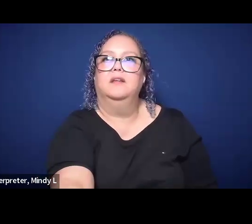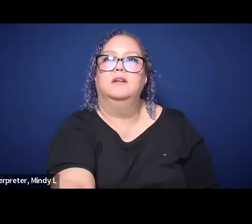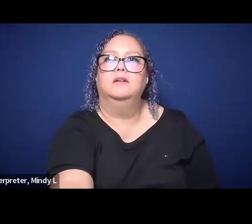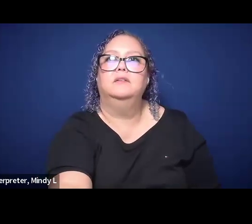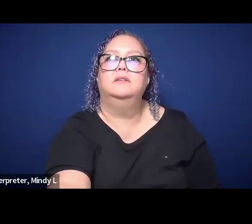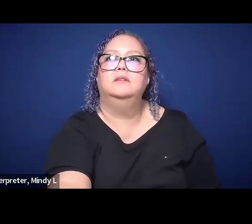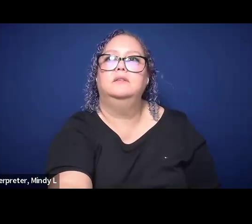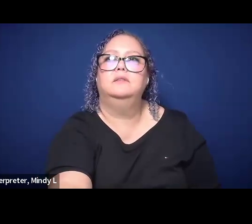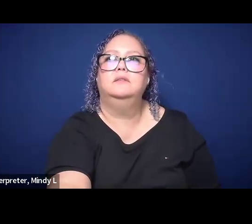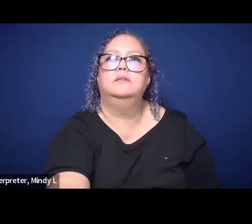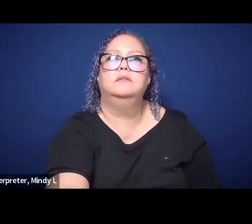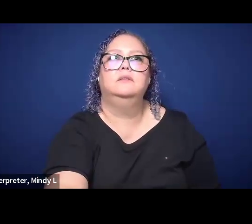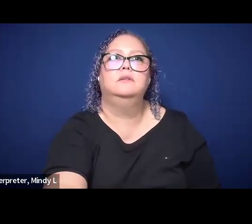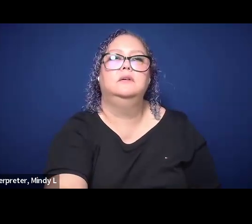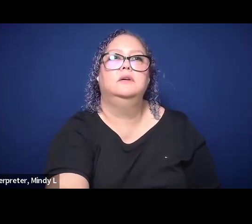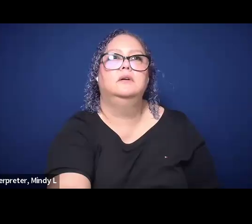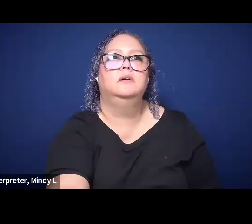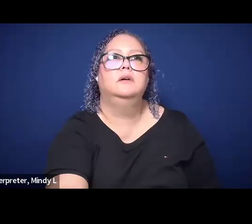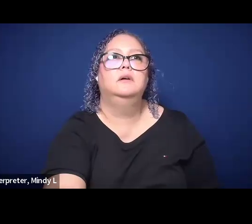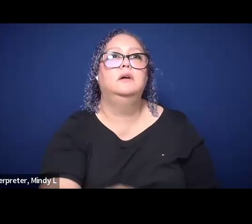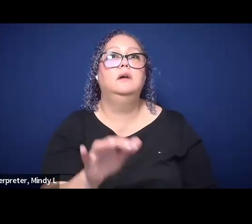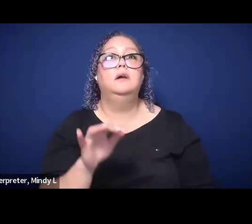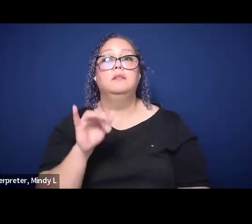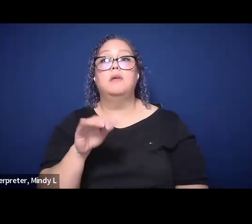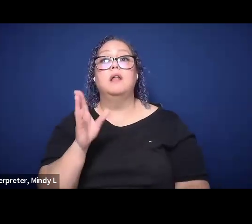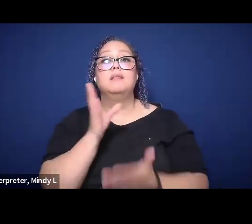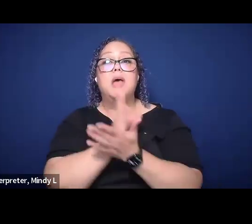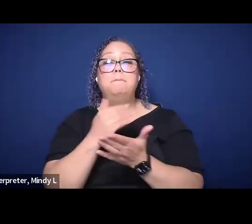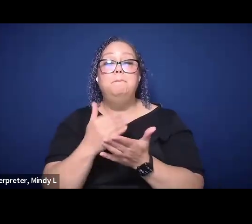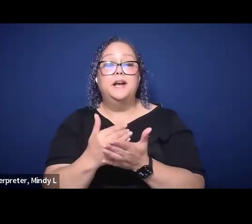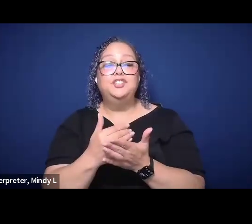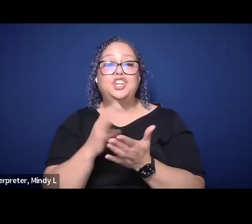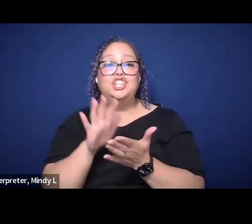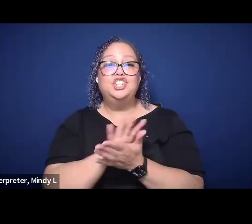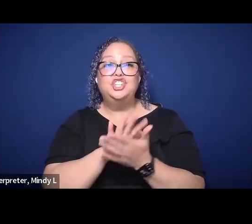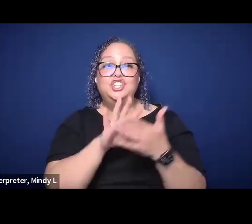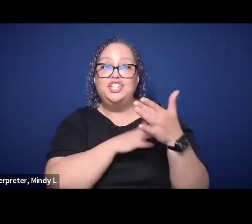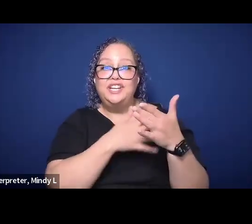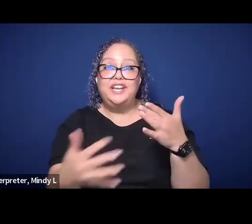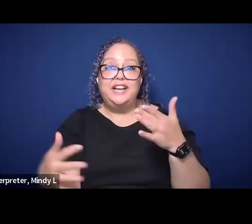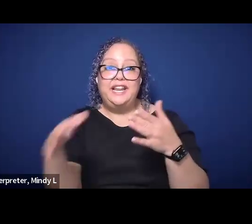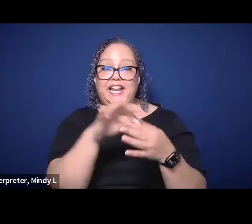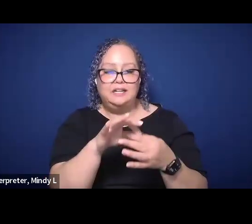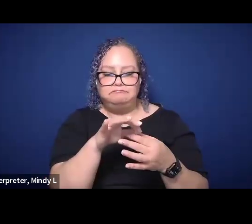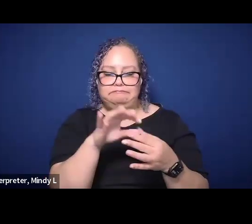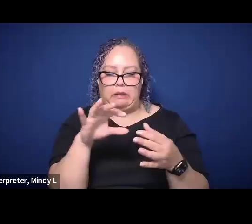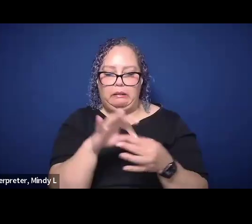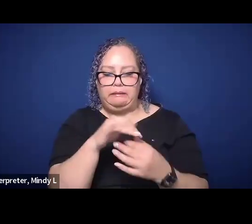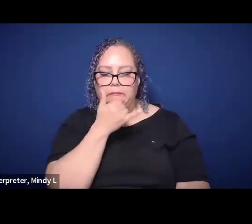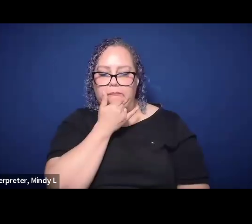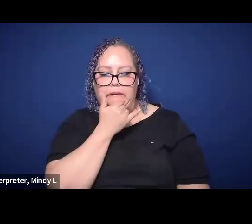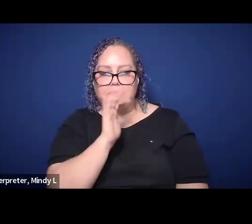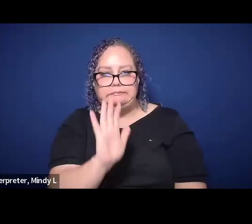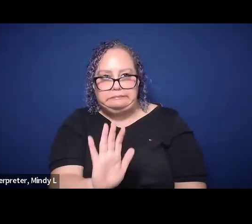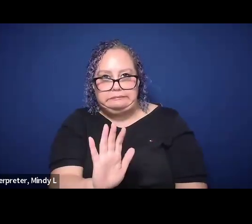One note, the budget sheet that's linked here, the link is wrong. And my assistant and I noticed that today. So if